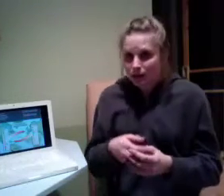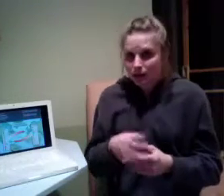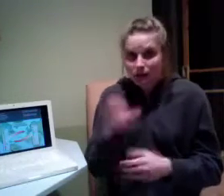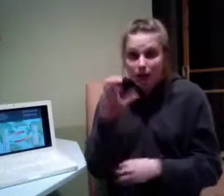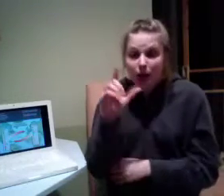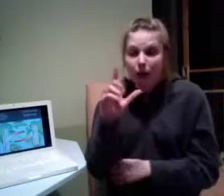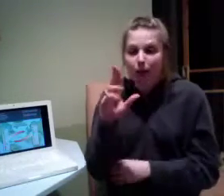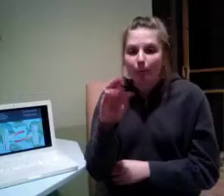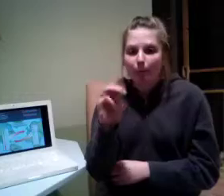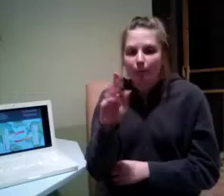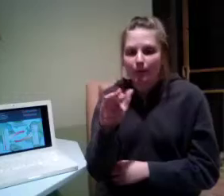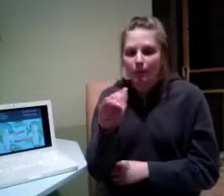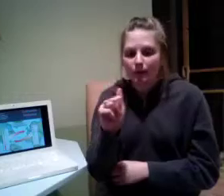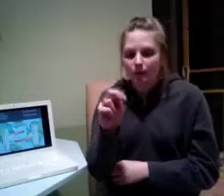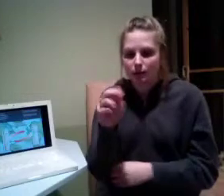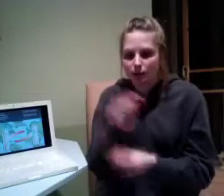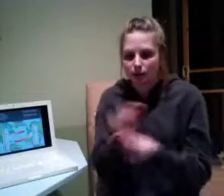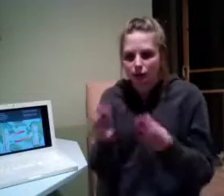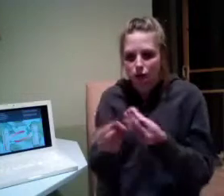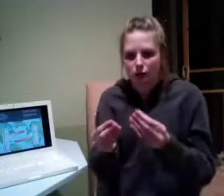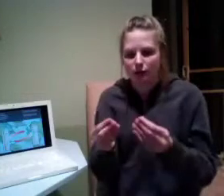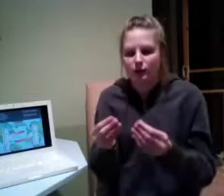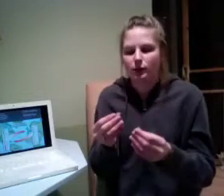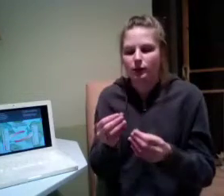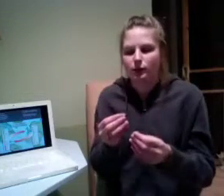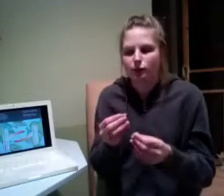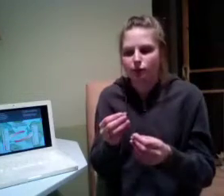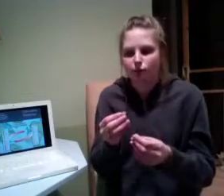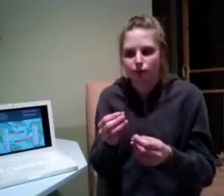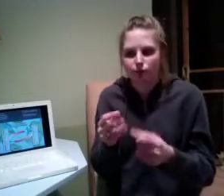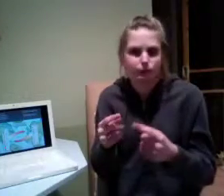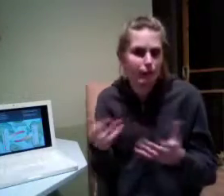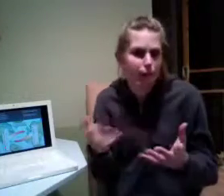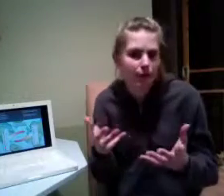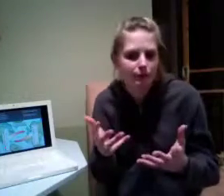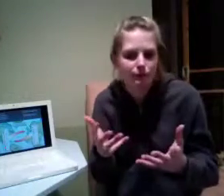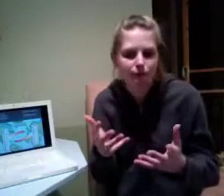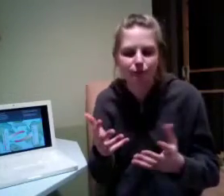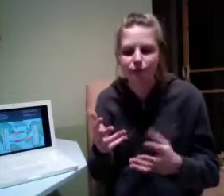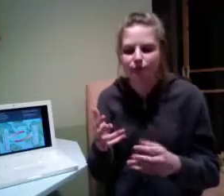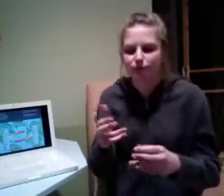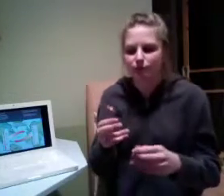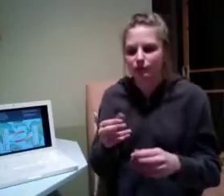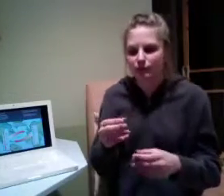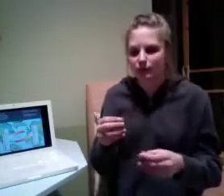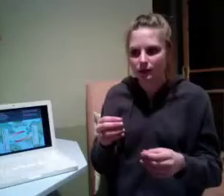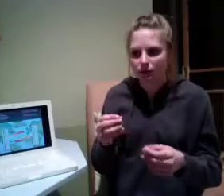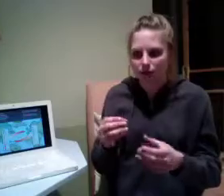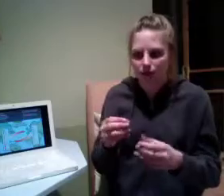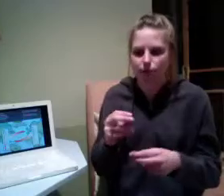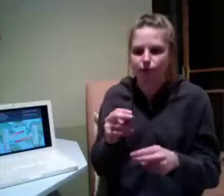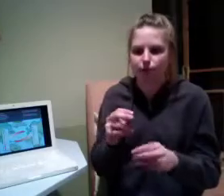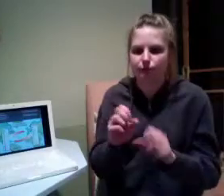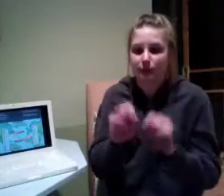we're opening up a network of trade of plants, animals, goods, ideas, and